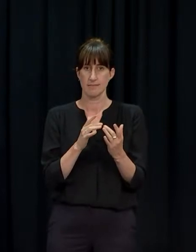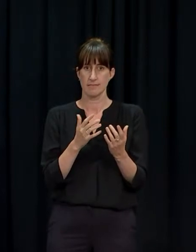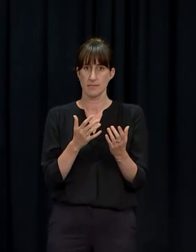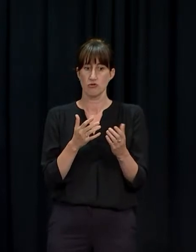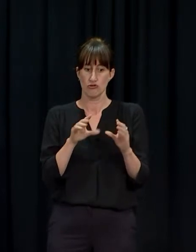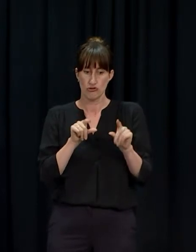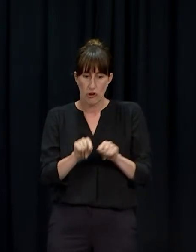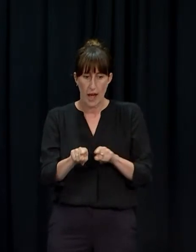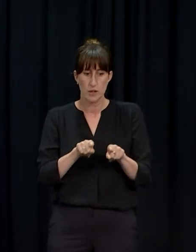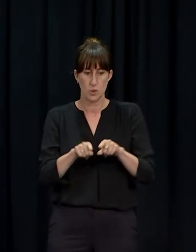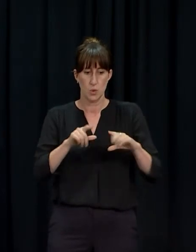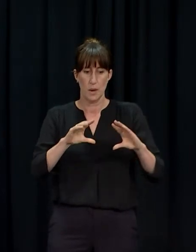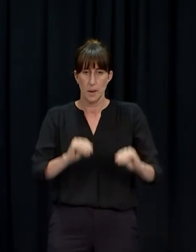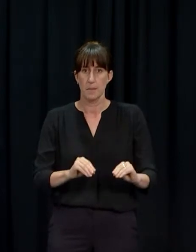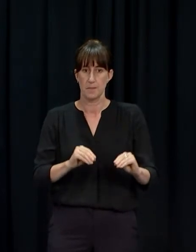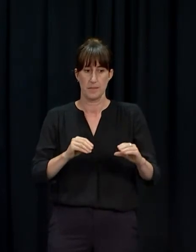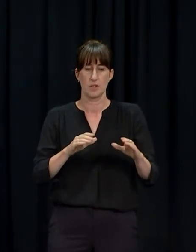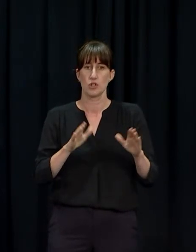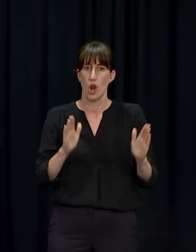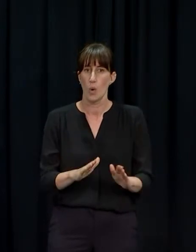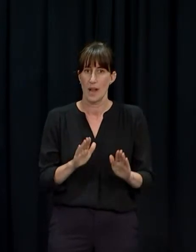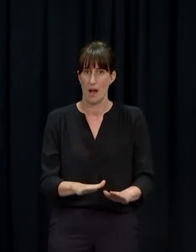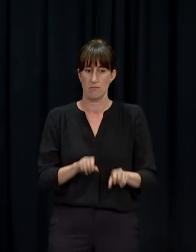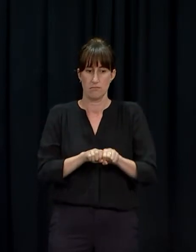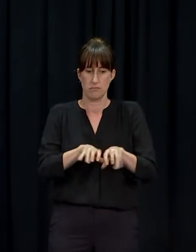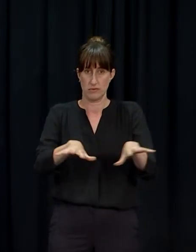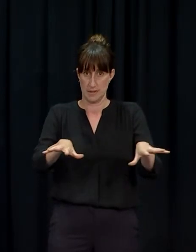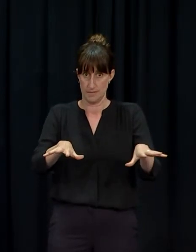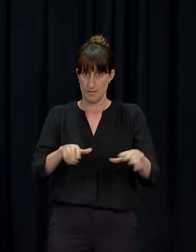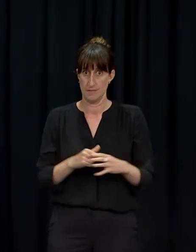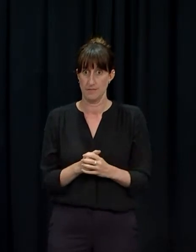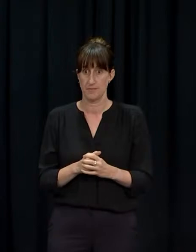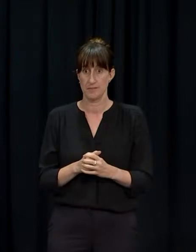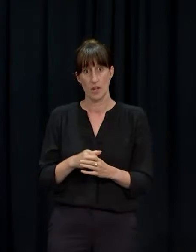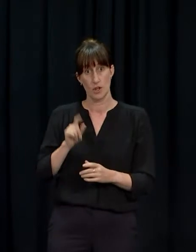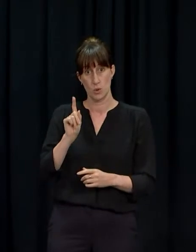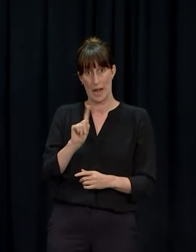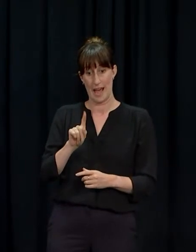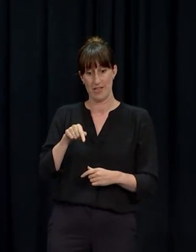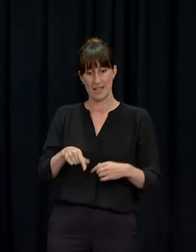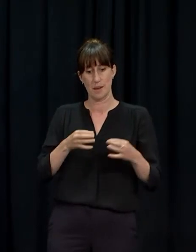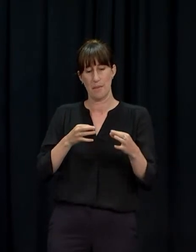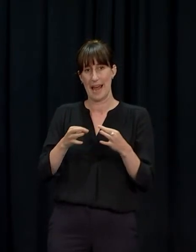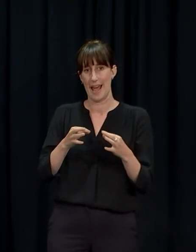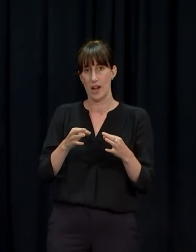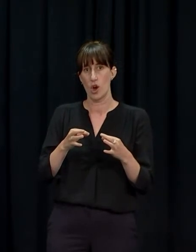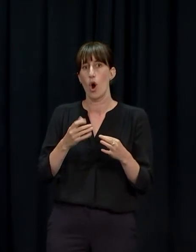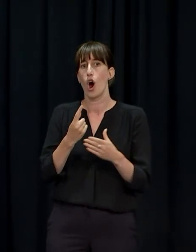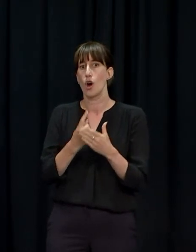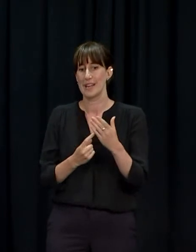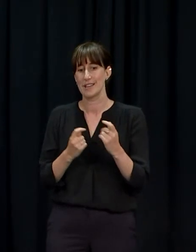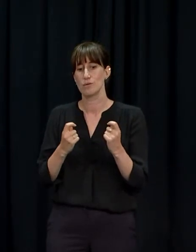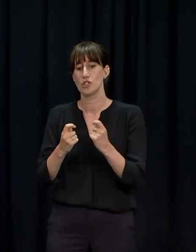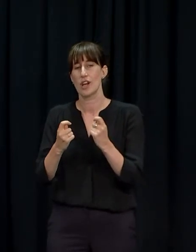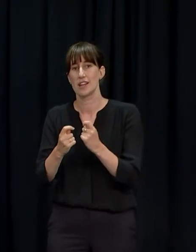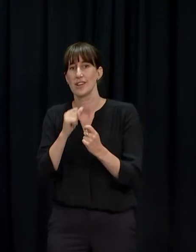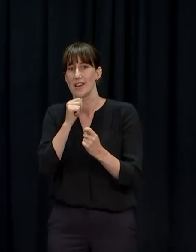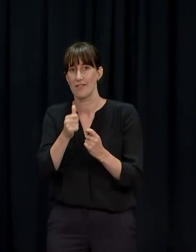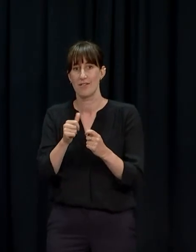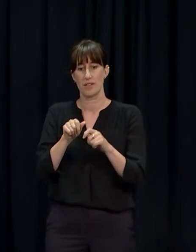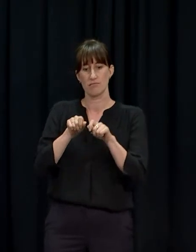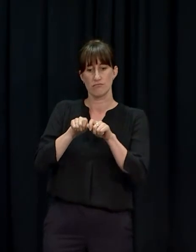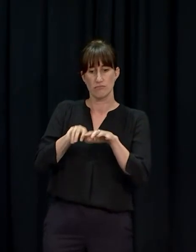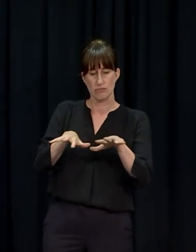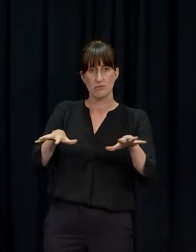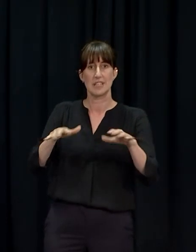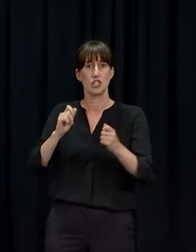by the longer isolation time for cases and contacts. What we've shown today is that we will change that as the outbreak changes